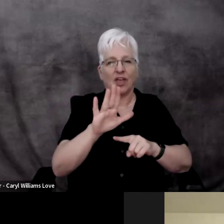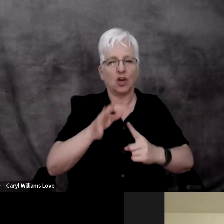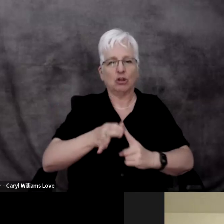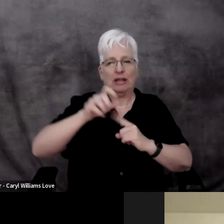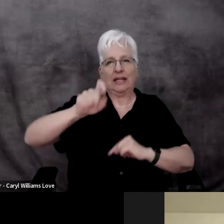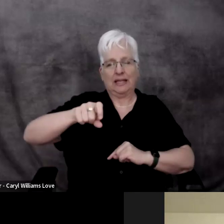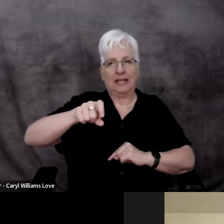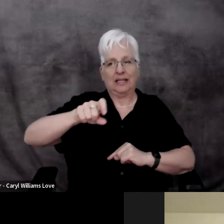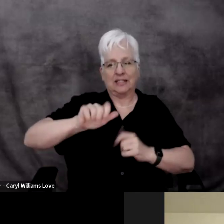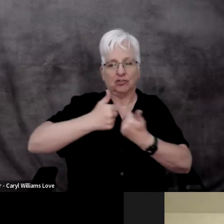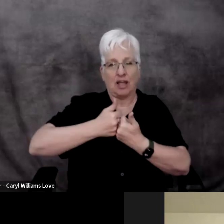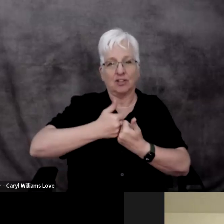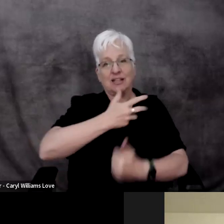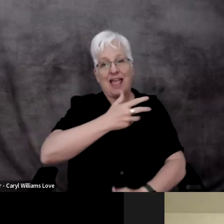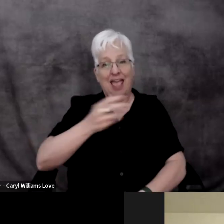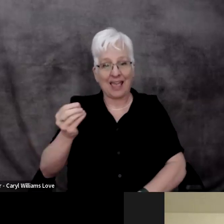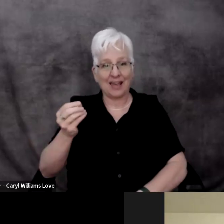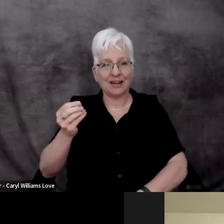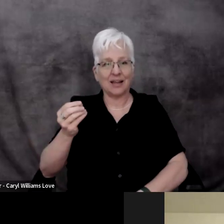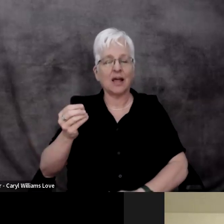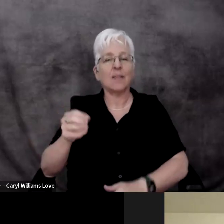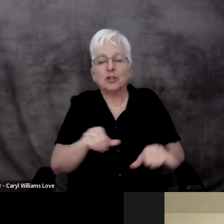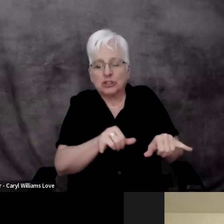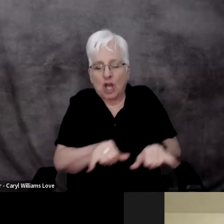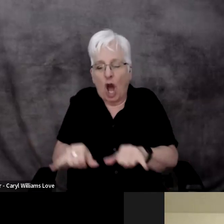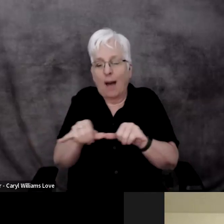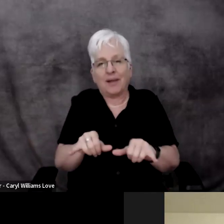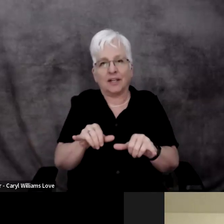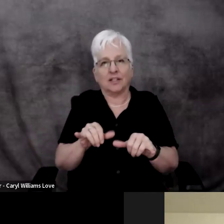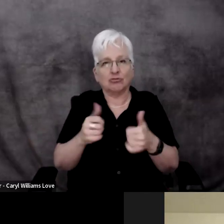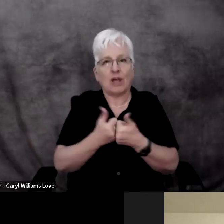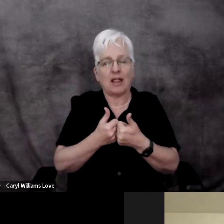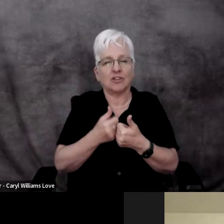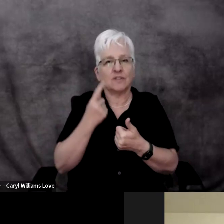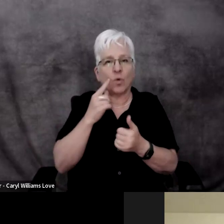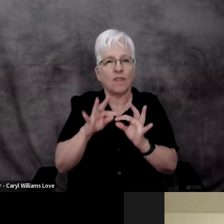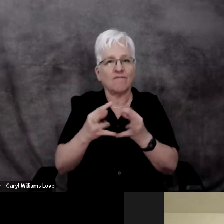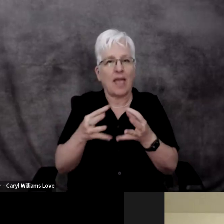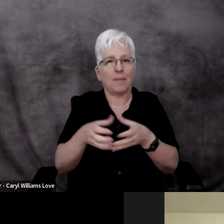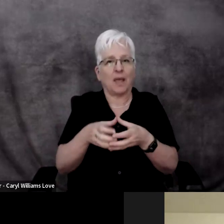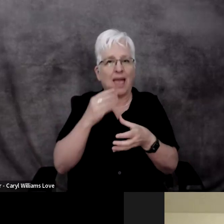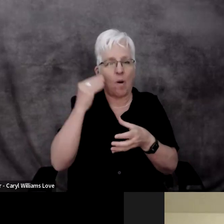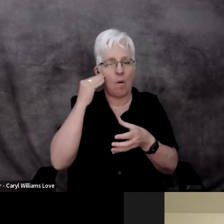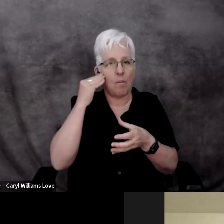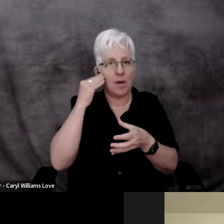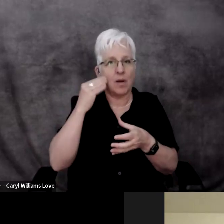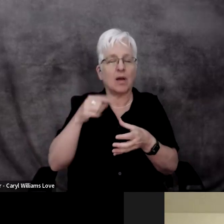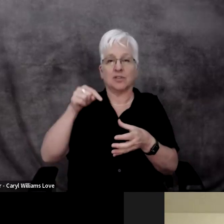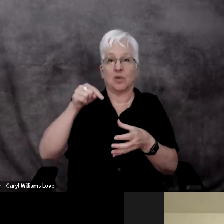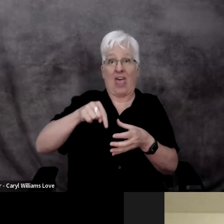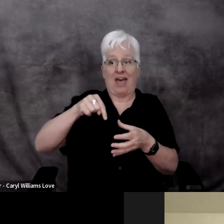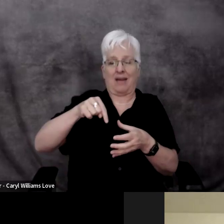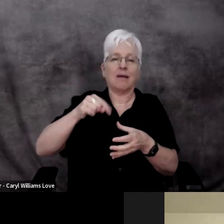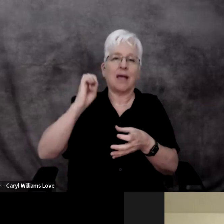lot of common challenges between the neurodiverse population. So I think that education piece of what